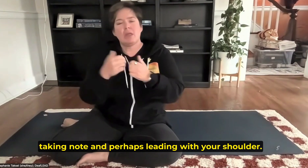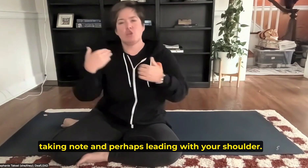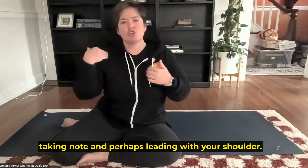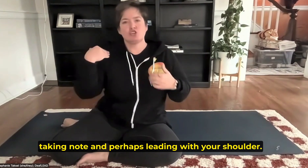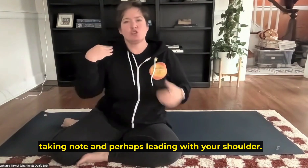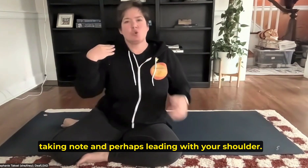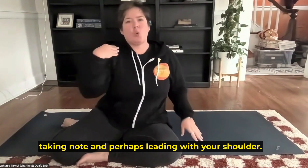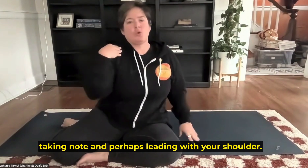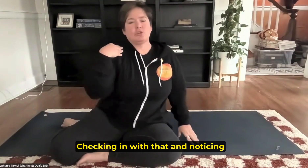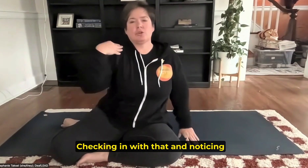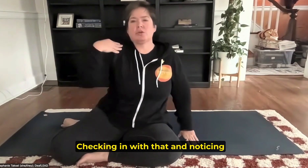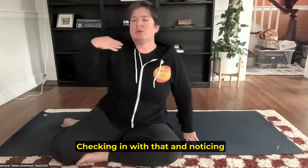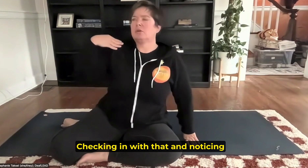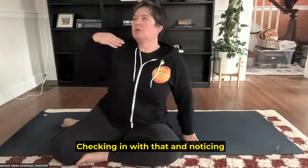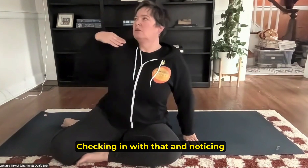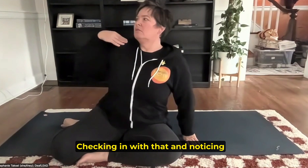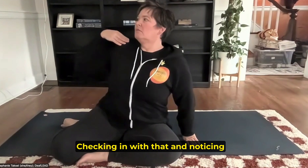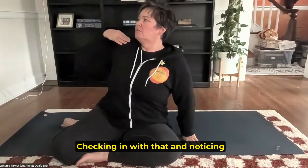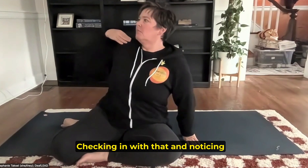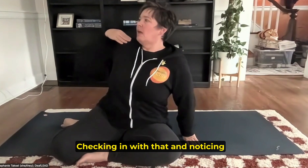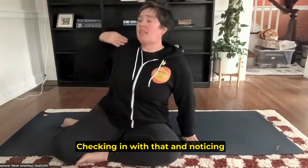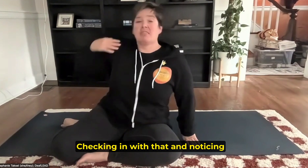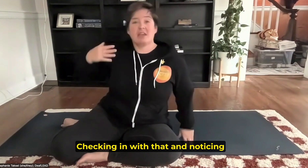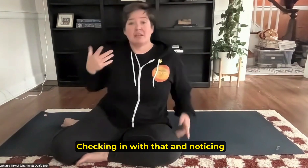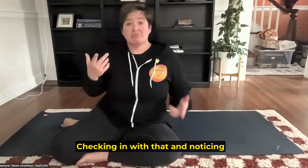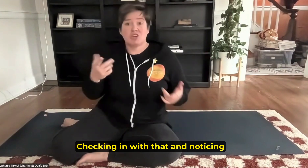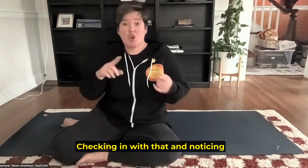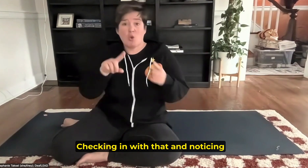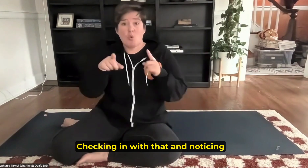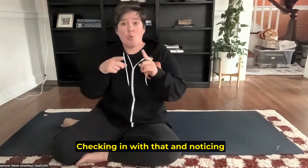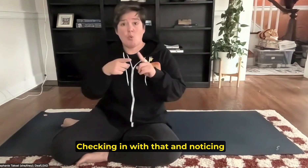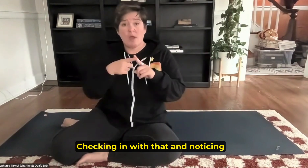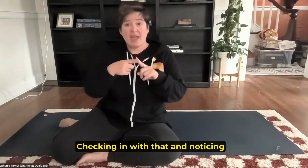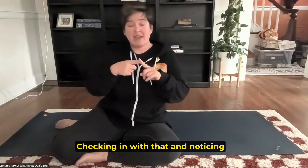your shoulder, checking in with that and noticing.